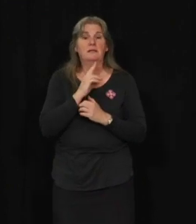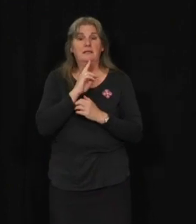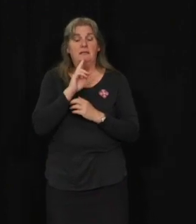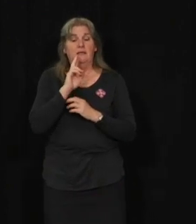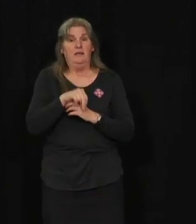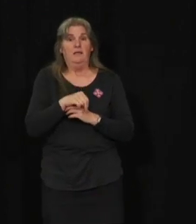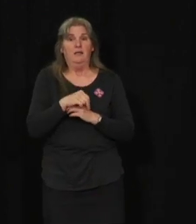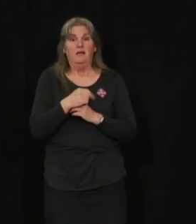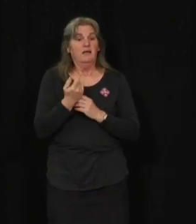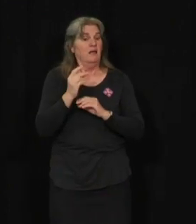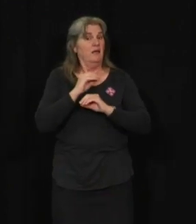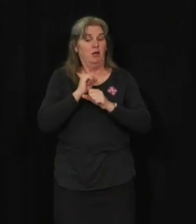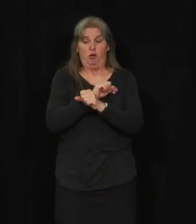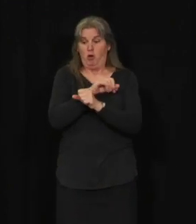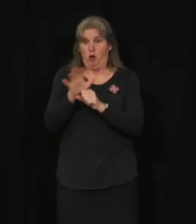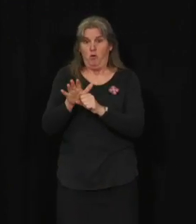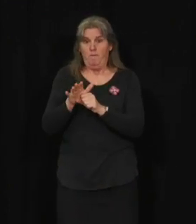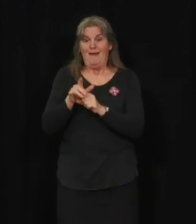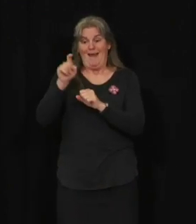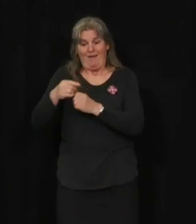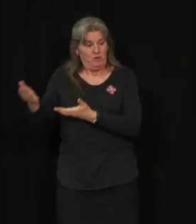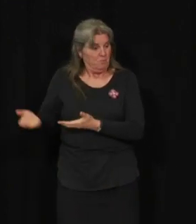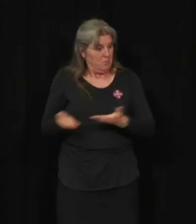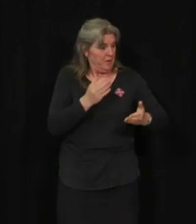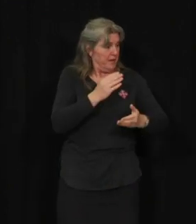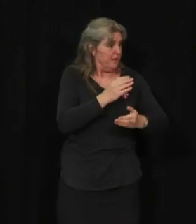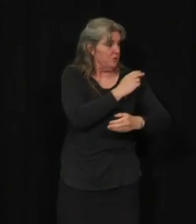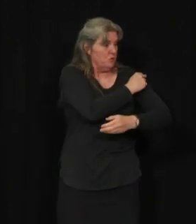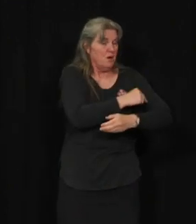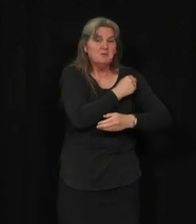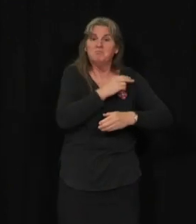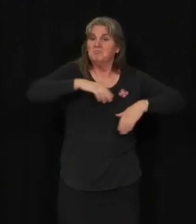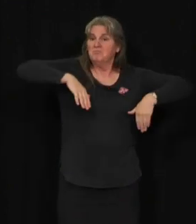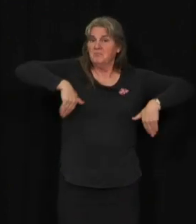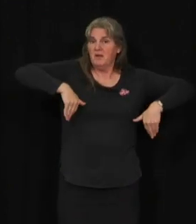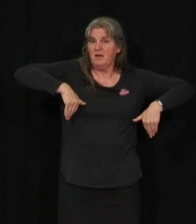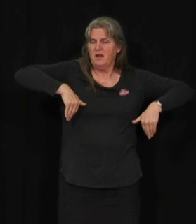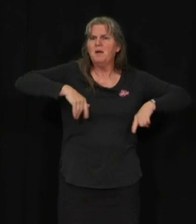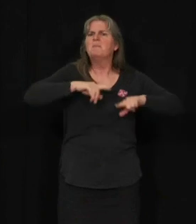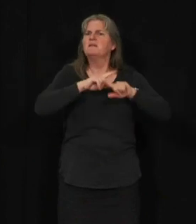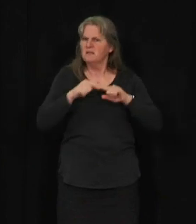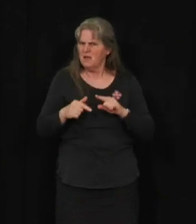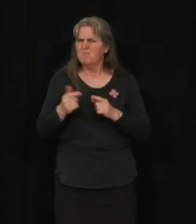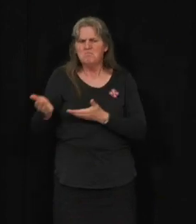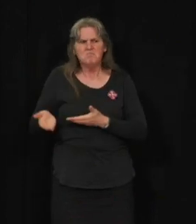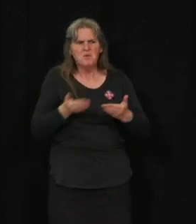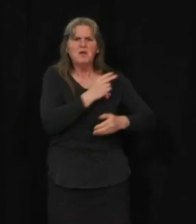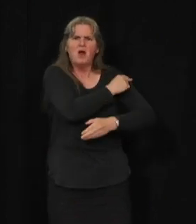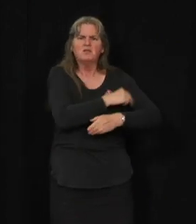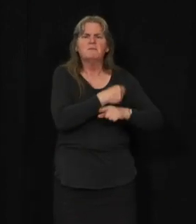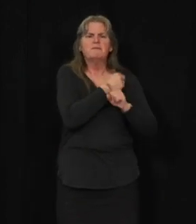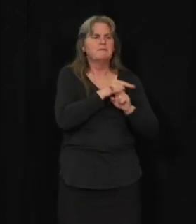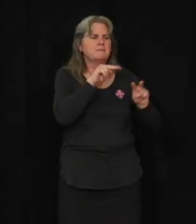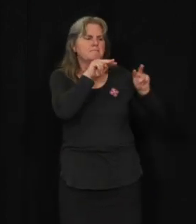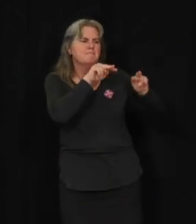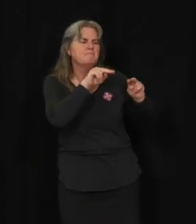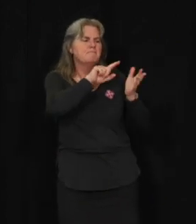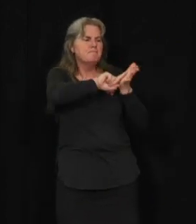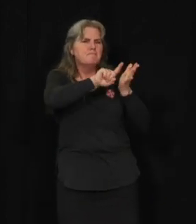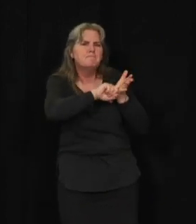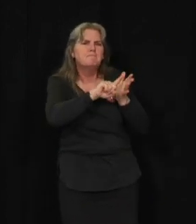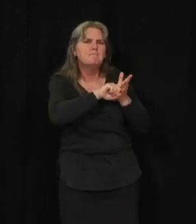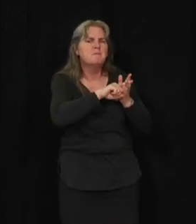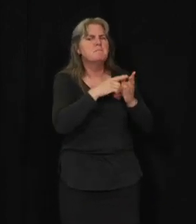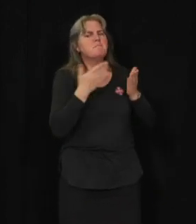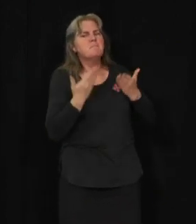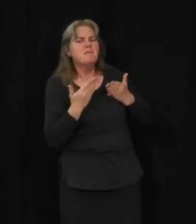individuals hospitalized with COVID-19, we've had many people hospitalized for investigation of COVID amongst the usual array of